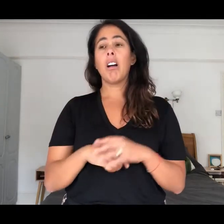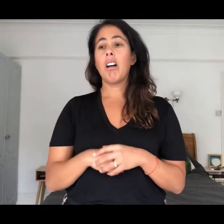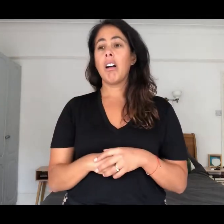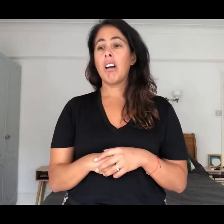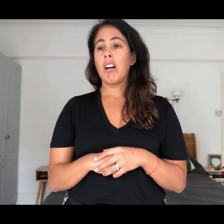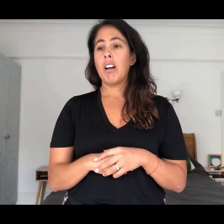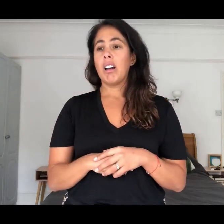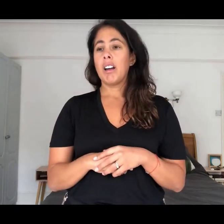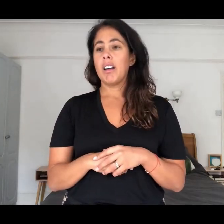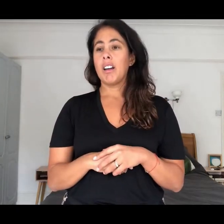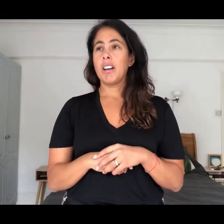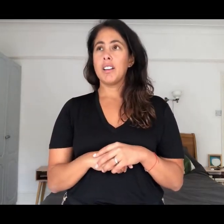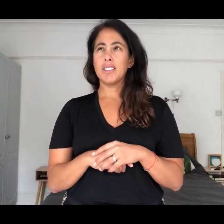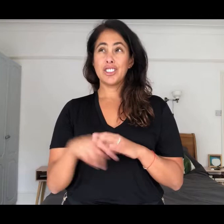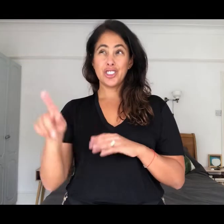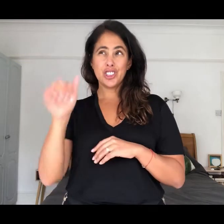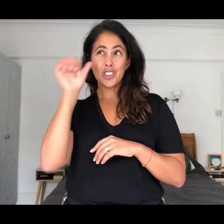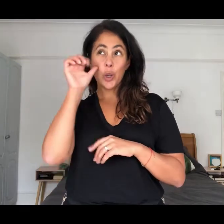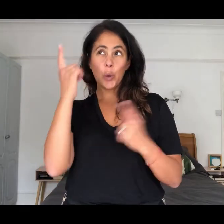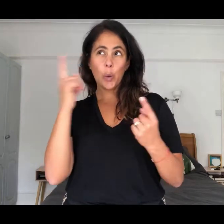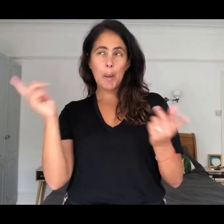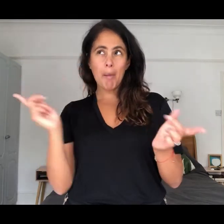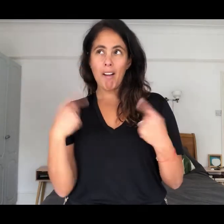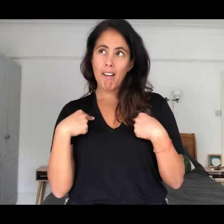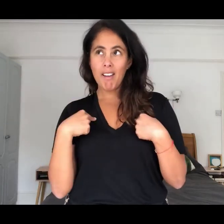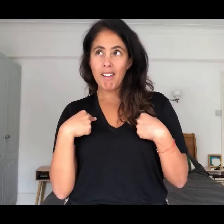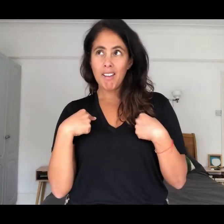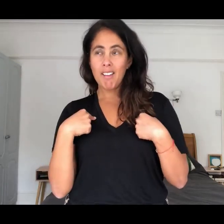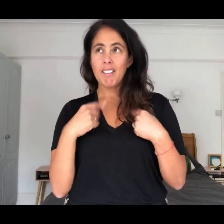Doesn't she know who I am?